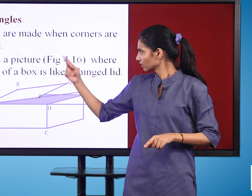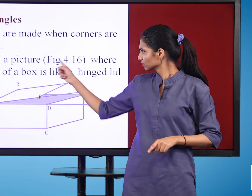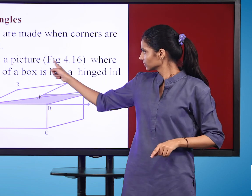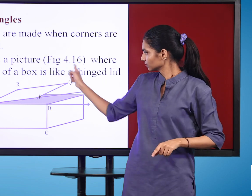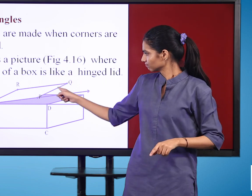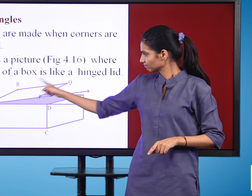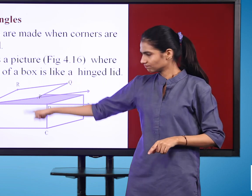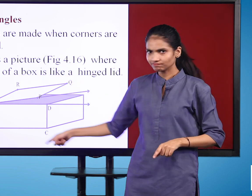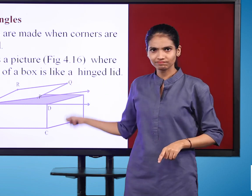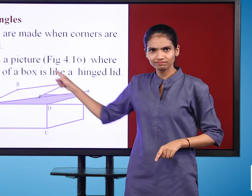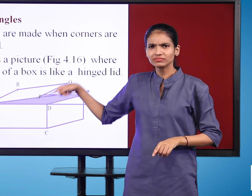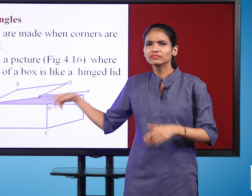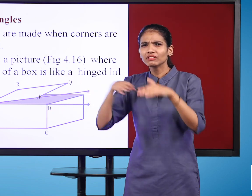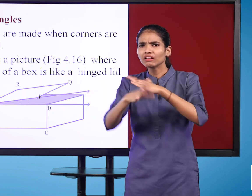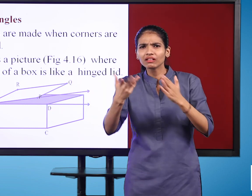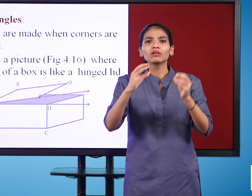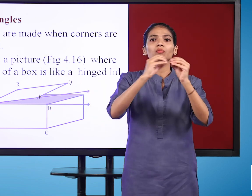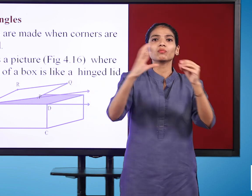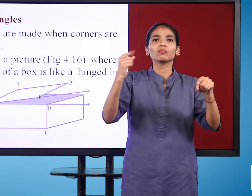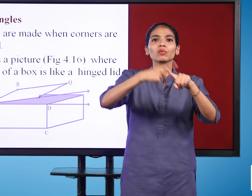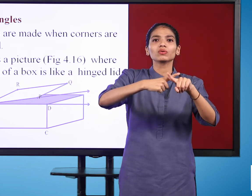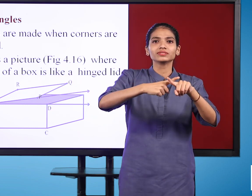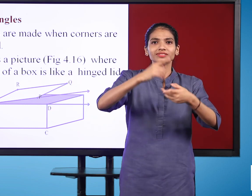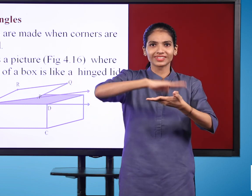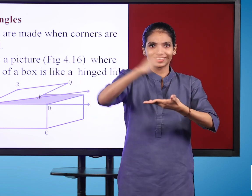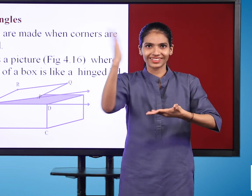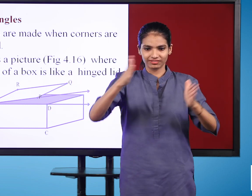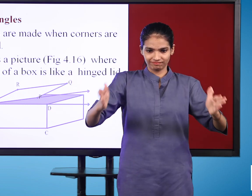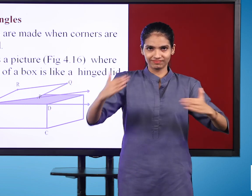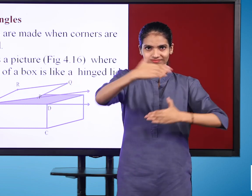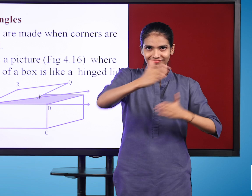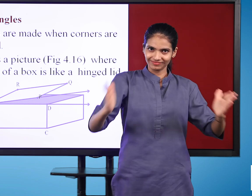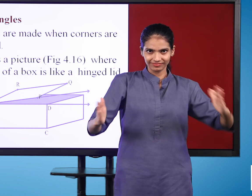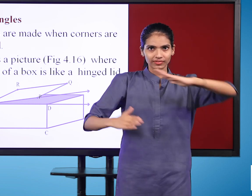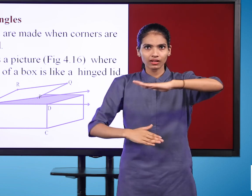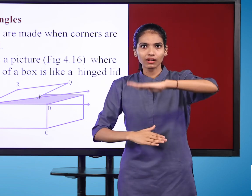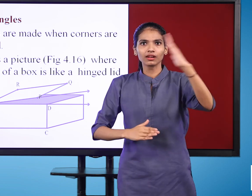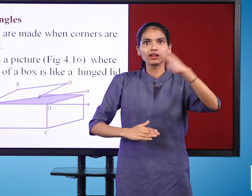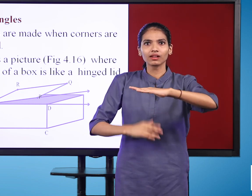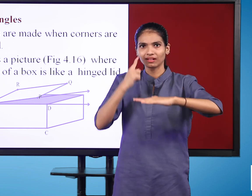Figure 4.16, where the top of a box is like a hinged lid.